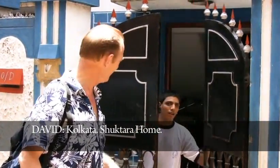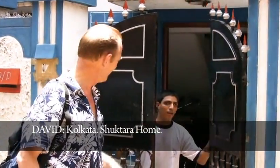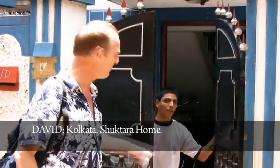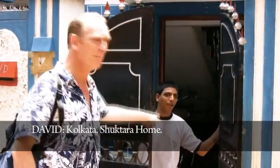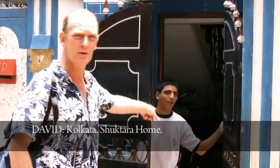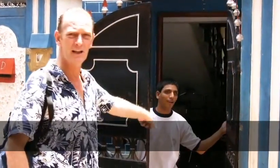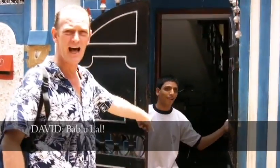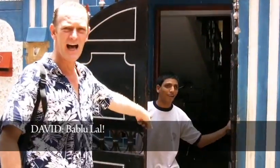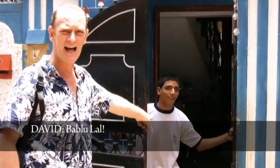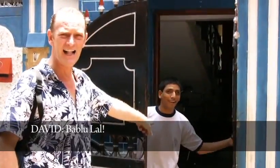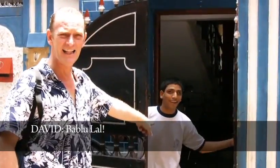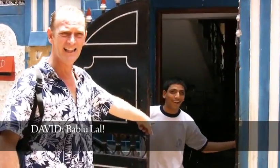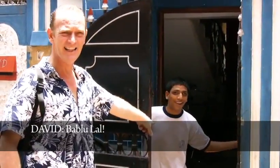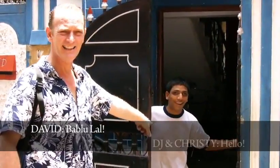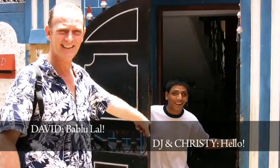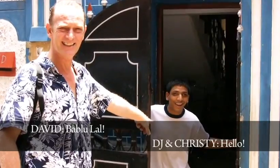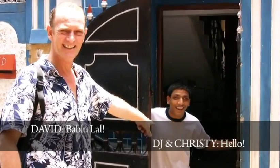Bablu Lau. Hello.